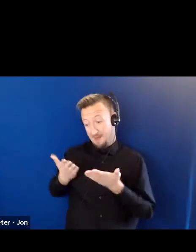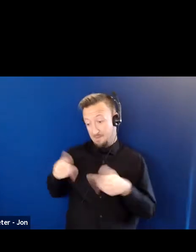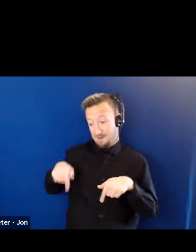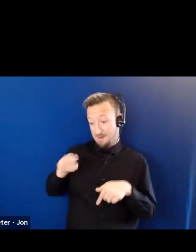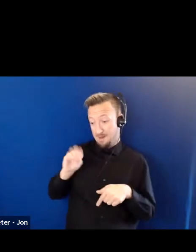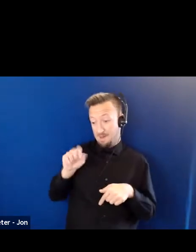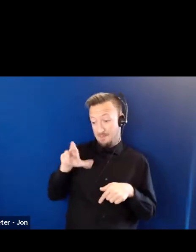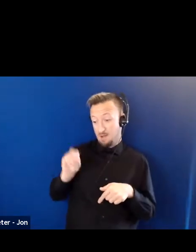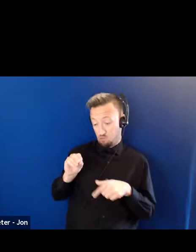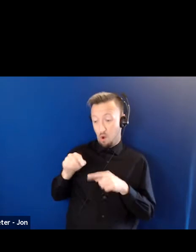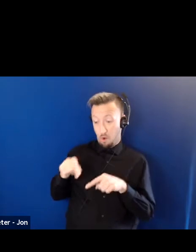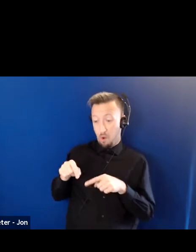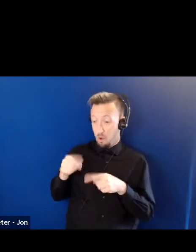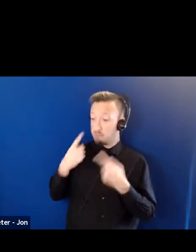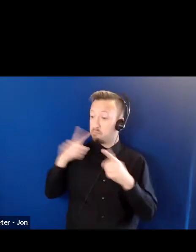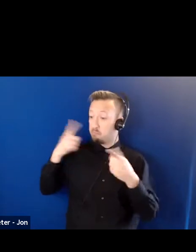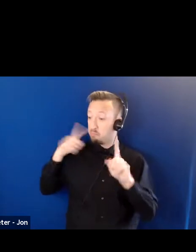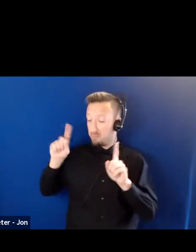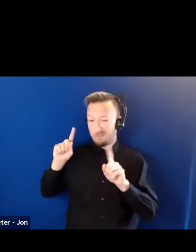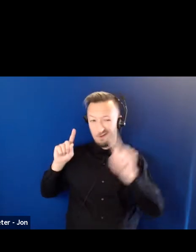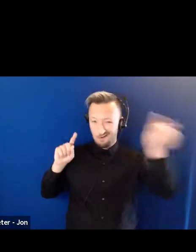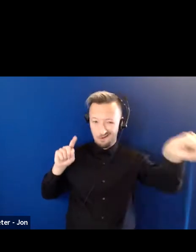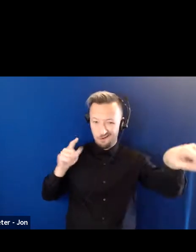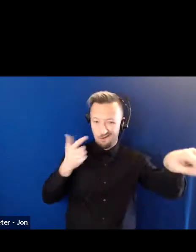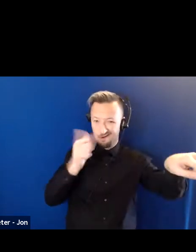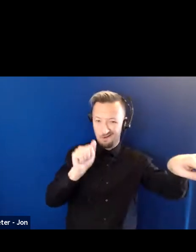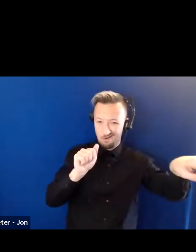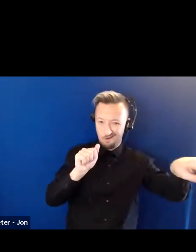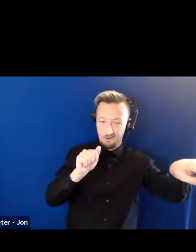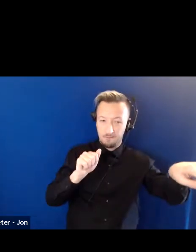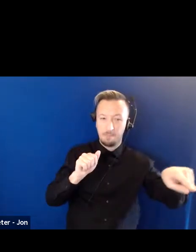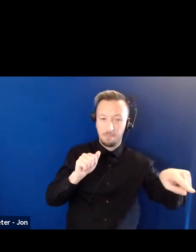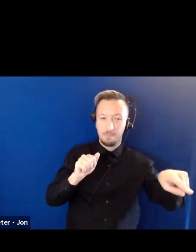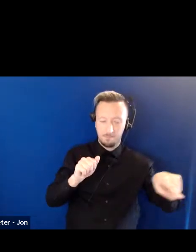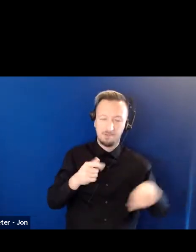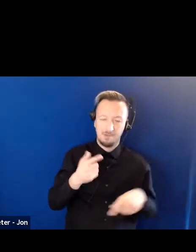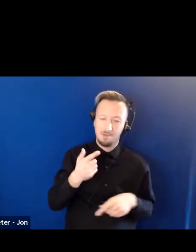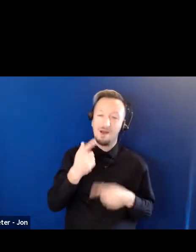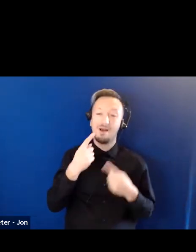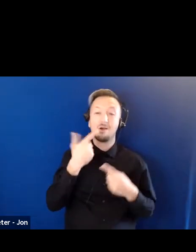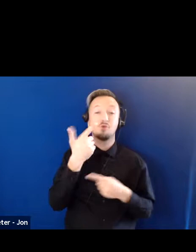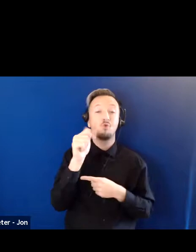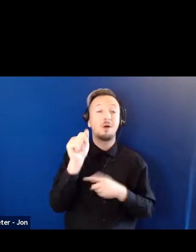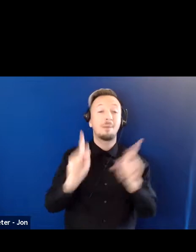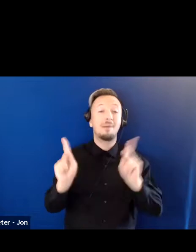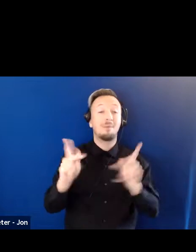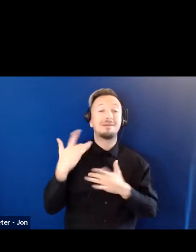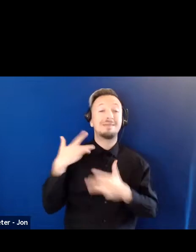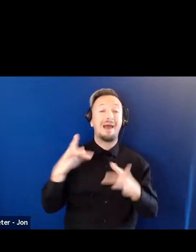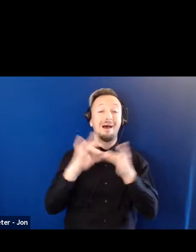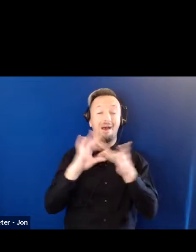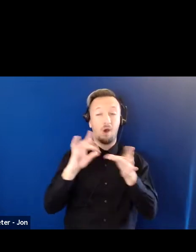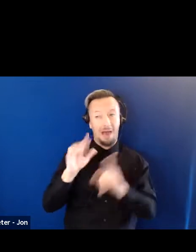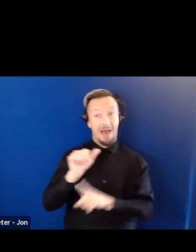of the rural areas. There's a saying here in Georgia, there's Atlanta, and then there's the rest of Georgia. You